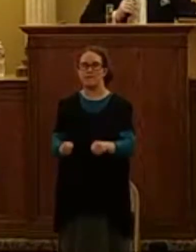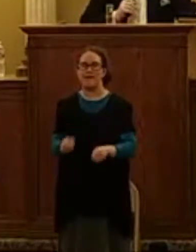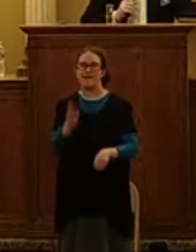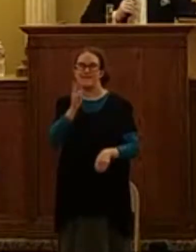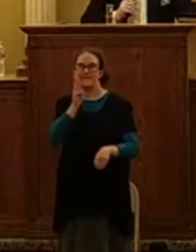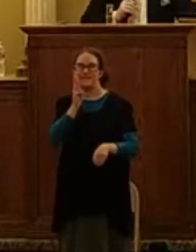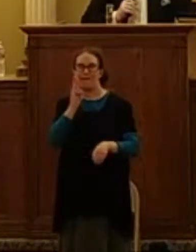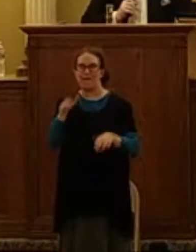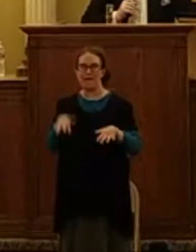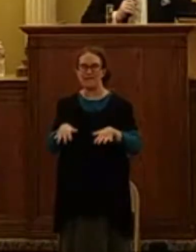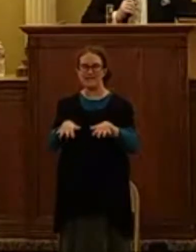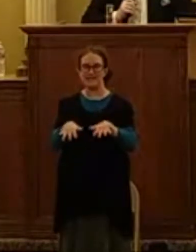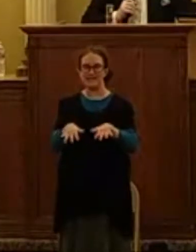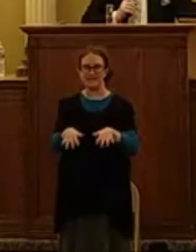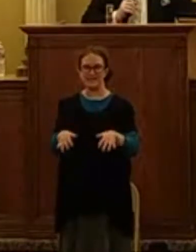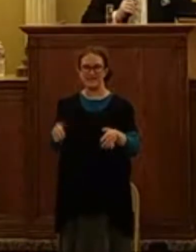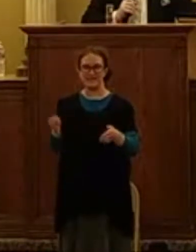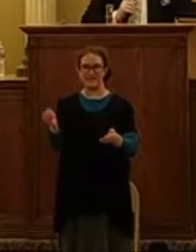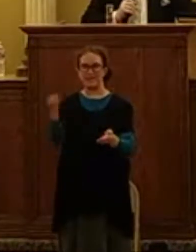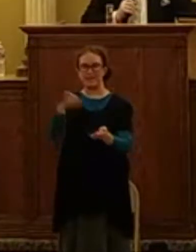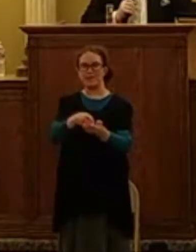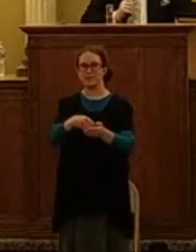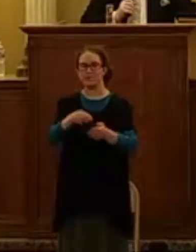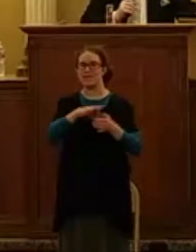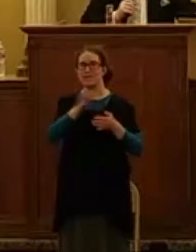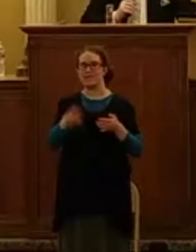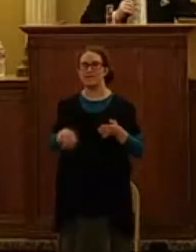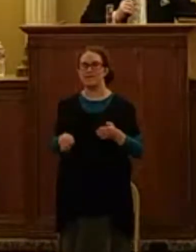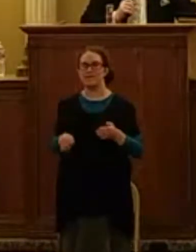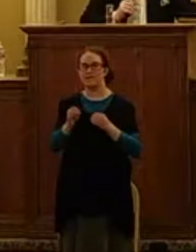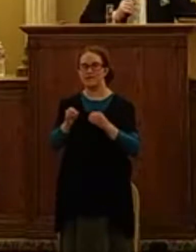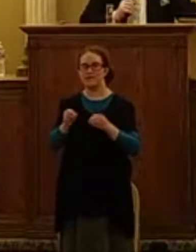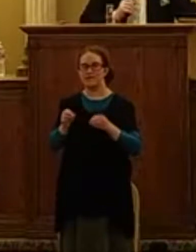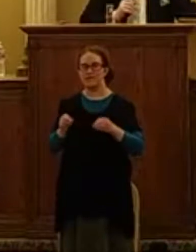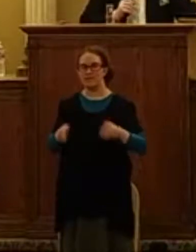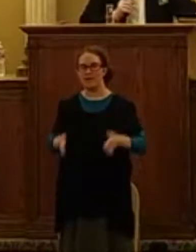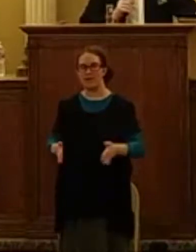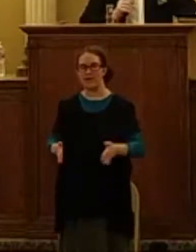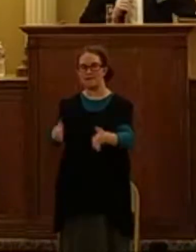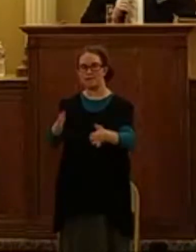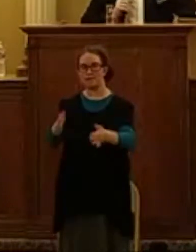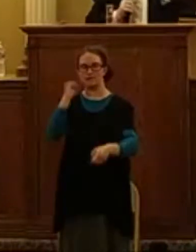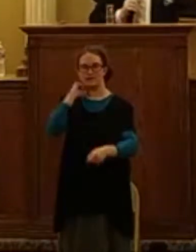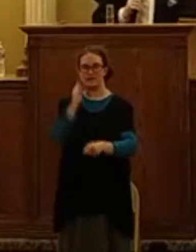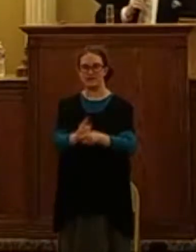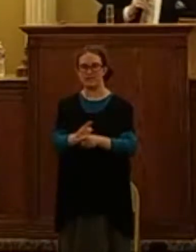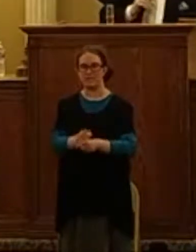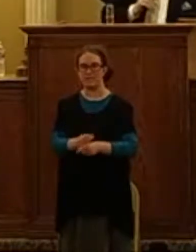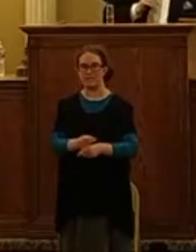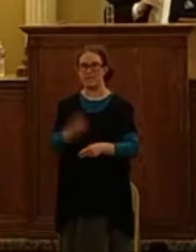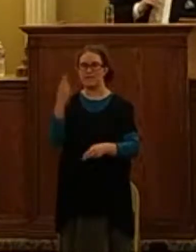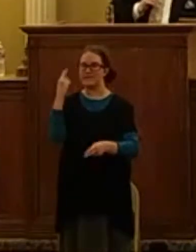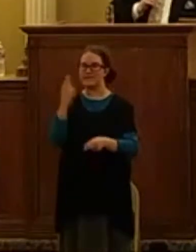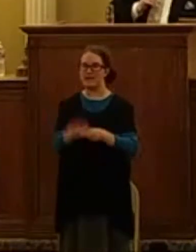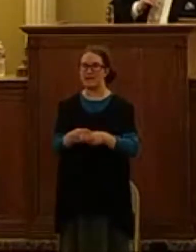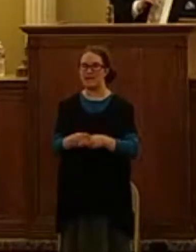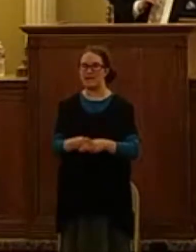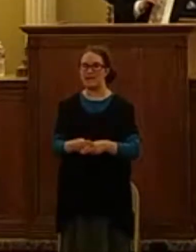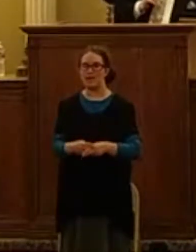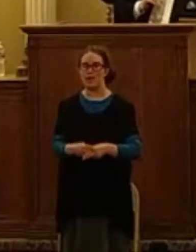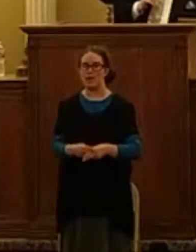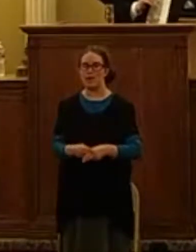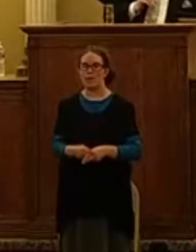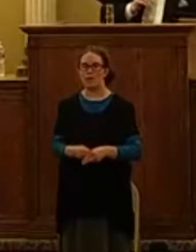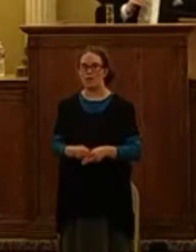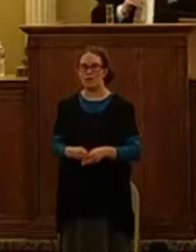me beside the still waters. He restored my soul. He leadeth me in the paths of righteousness for his name's sake.